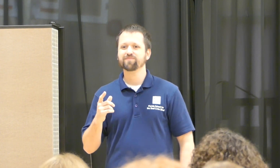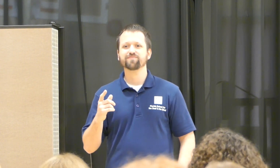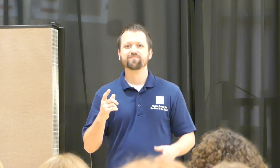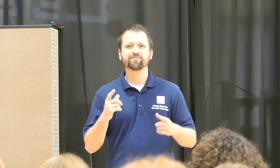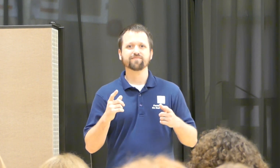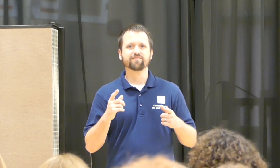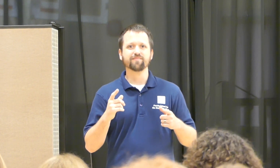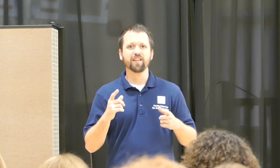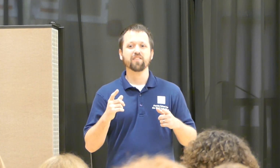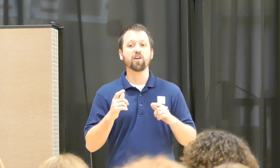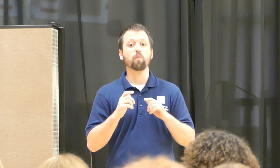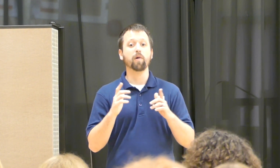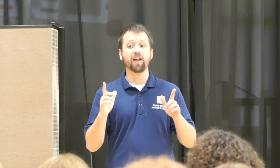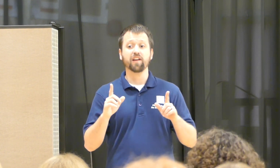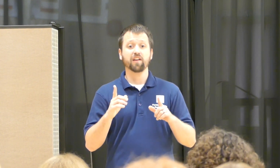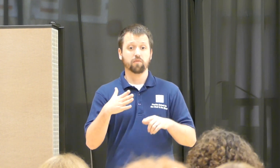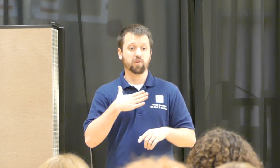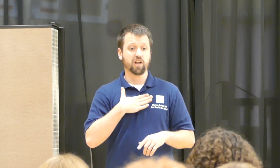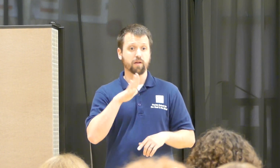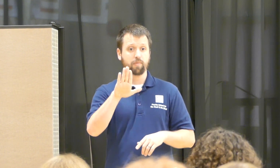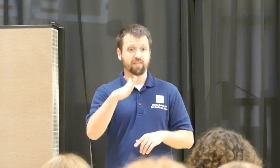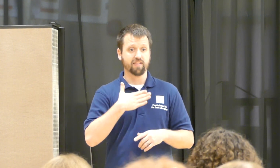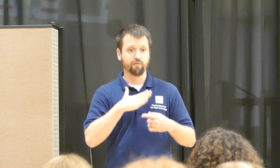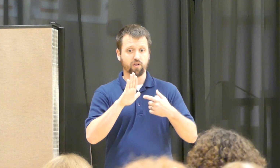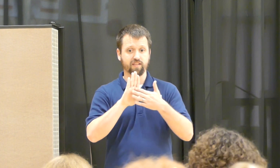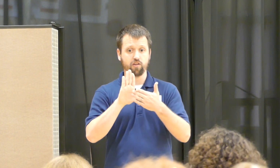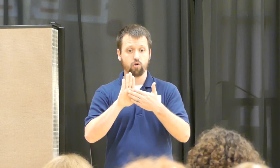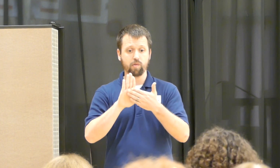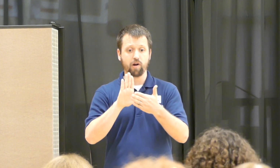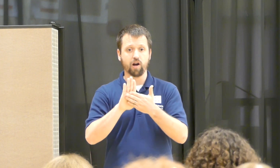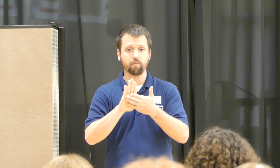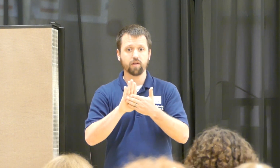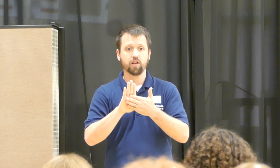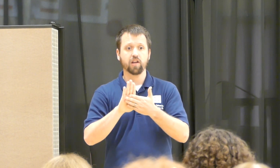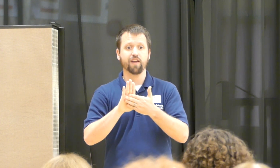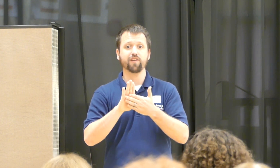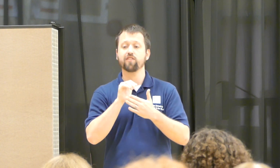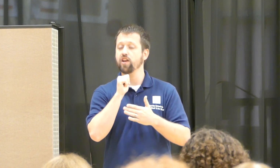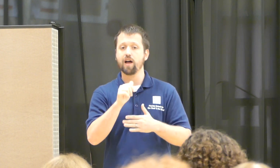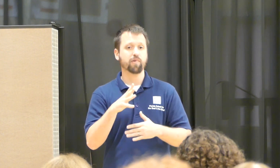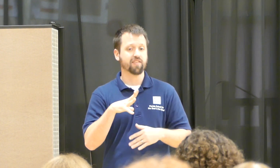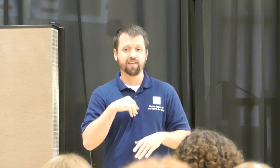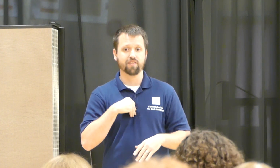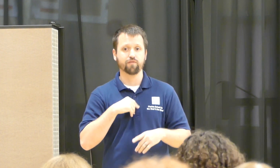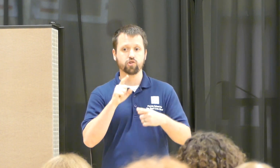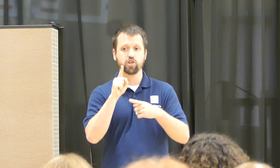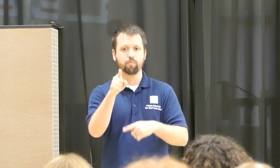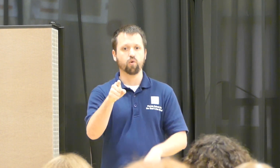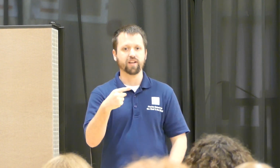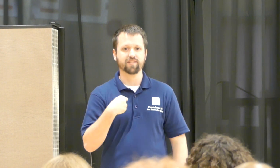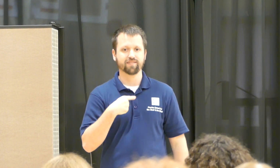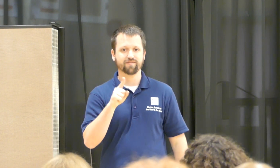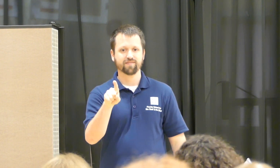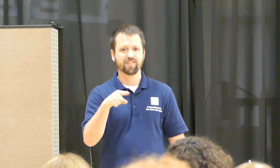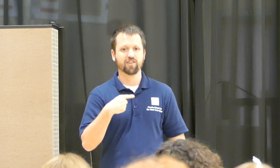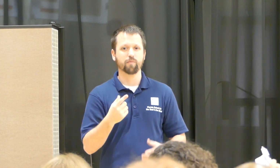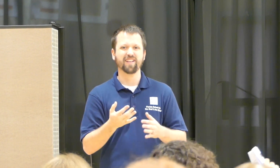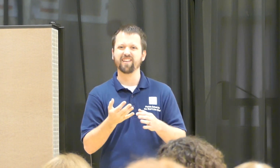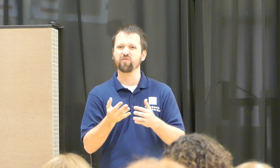Harder. Yeah. So, but we talked about possessive words with an open column. If it's not possessive, you put blank. So it makes things